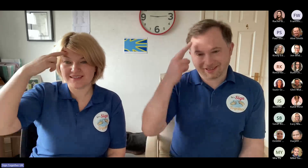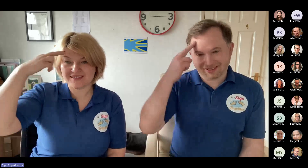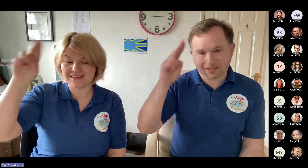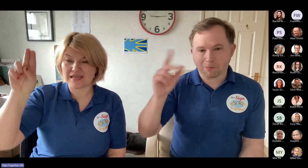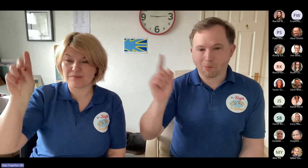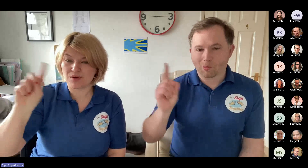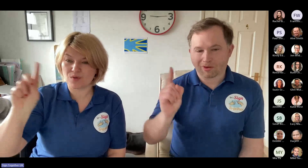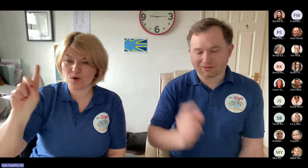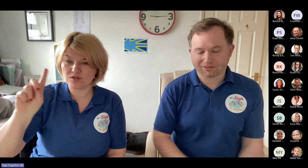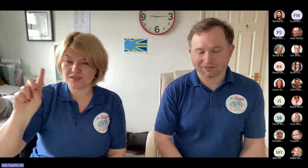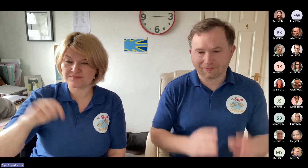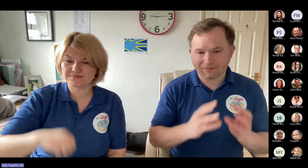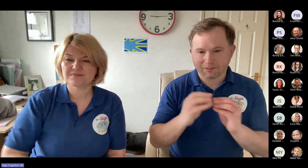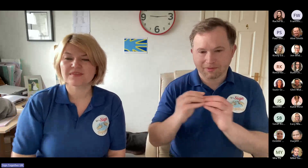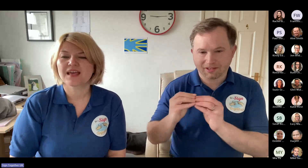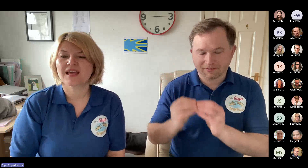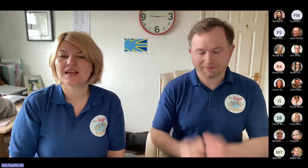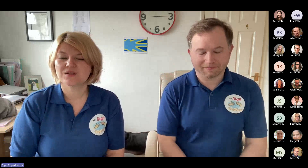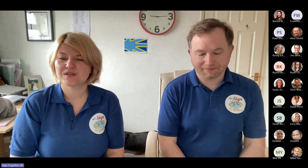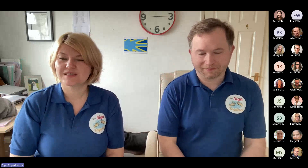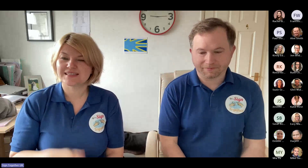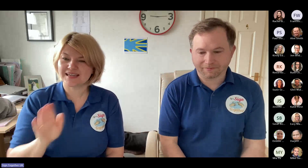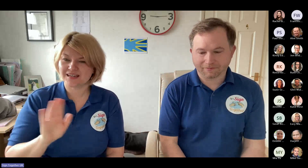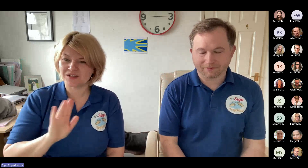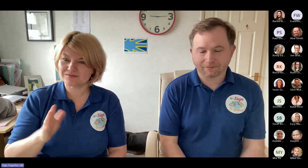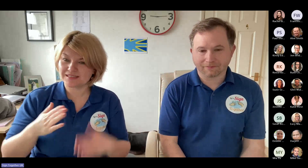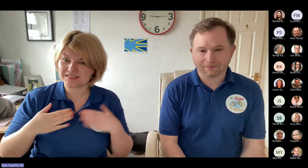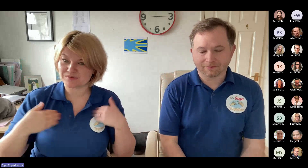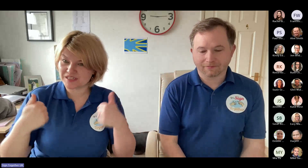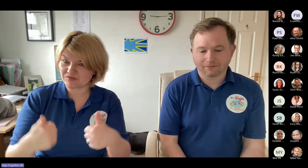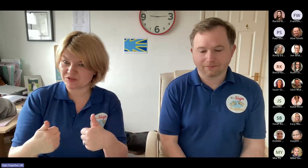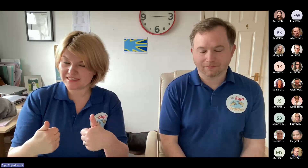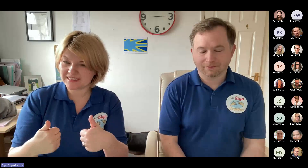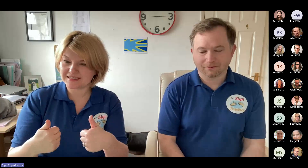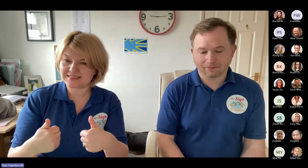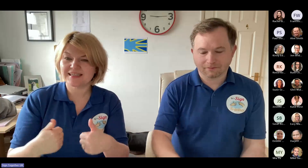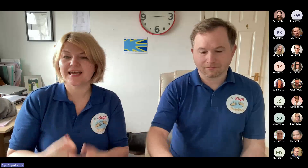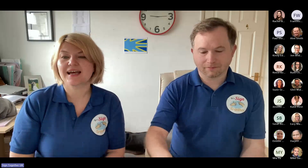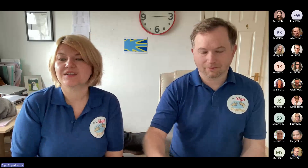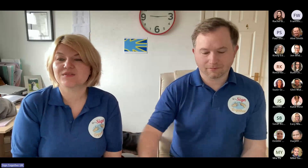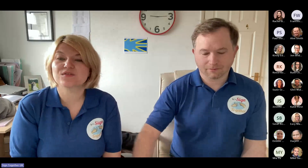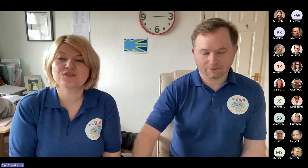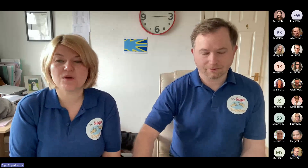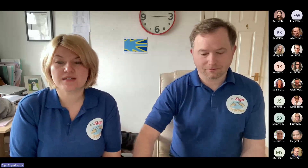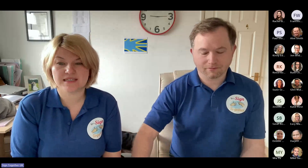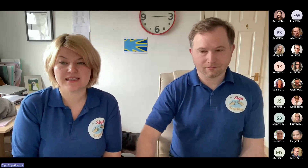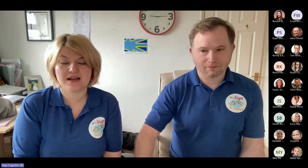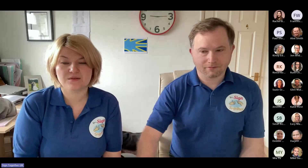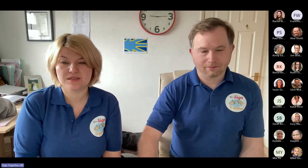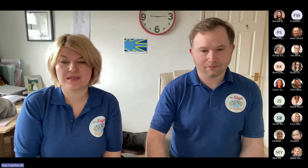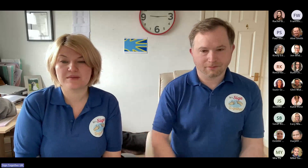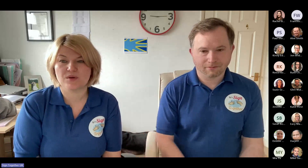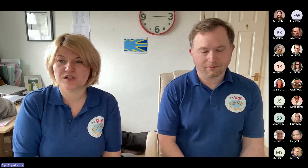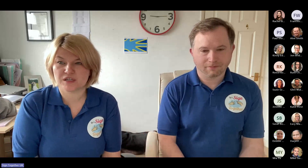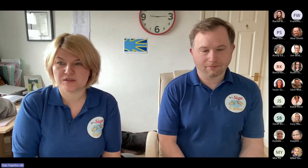me, name, what? You can say hello and some general greetings, and you have a few ideas how to be more